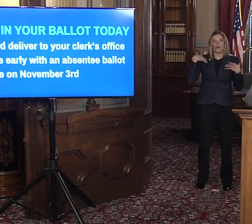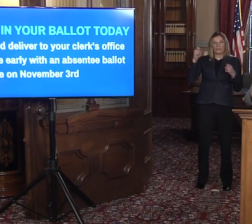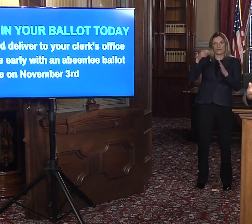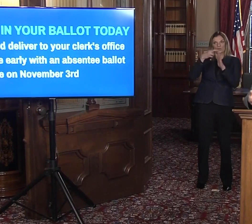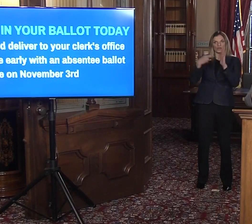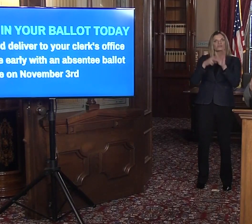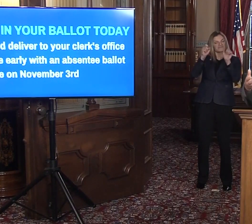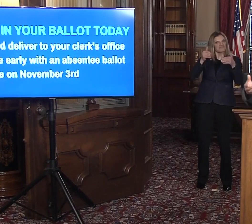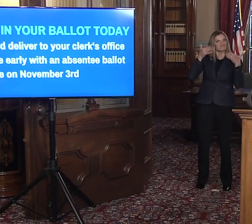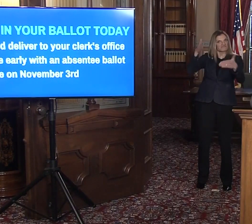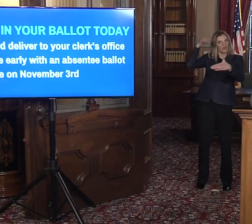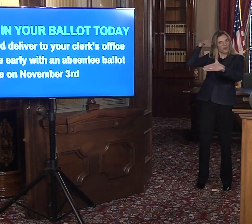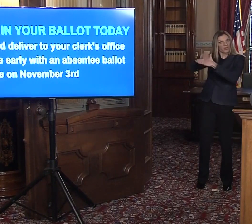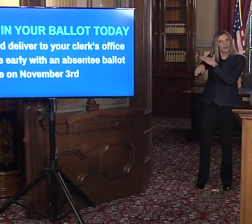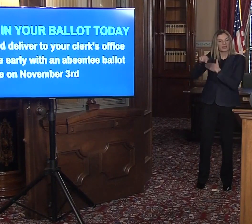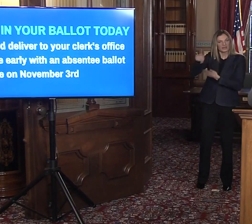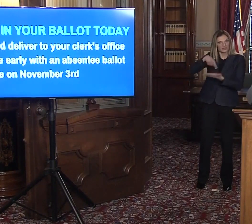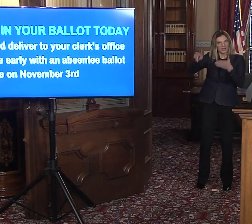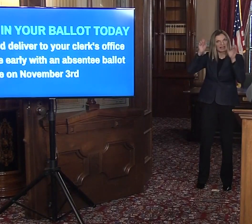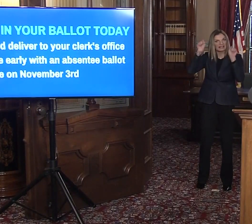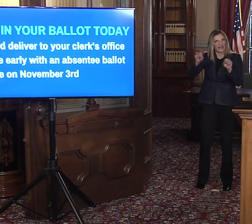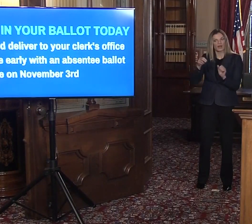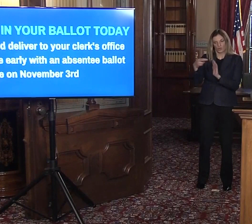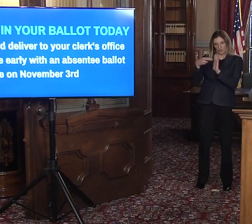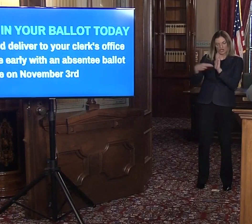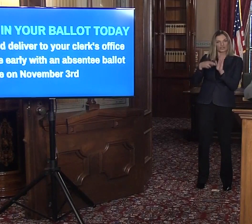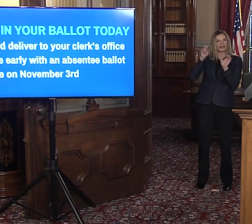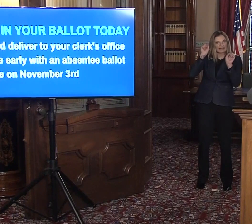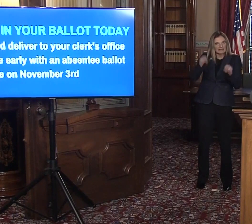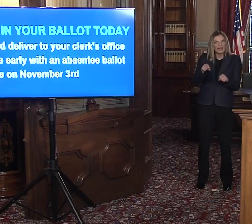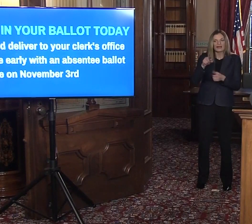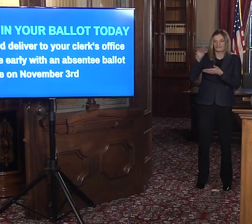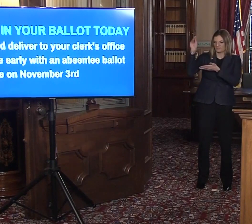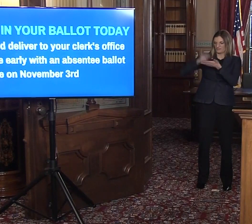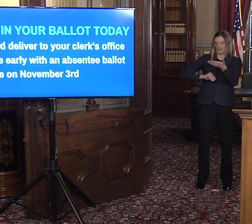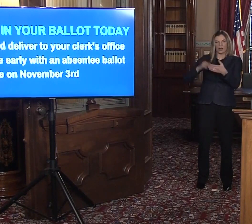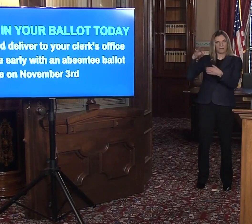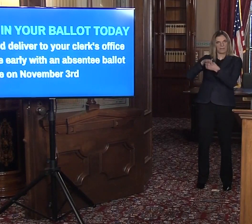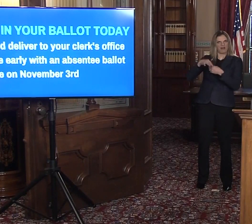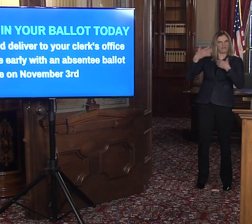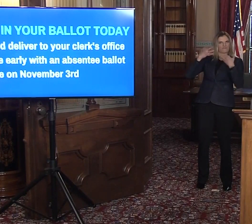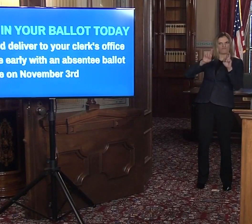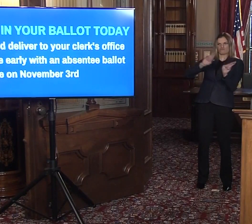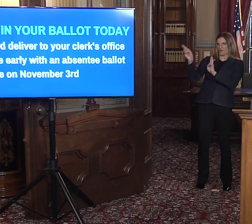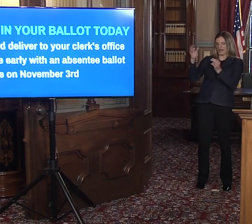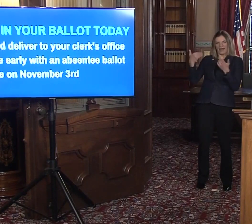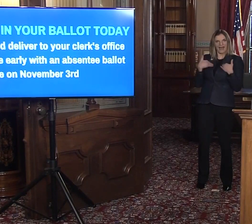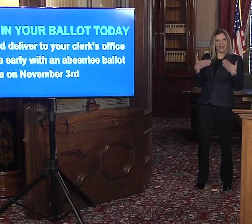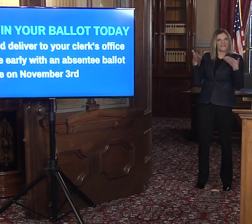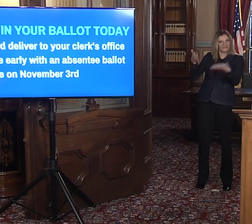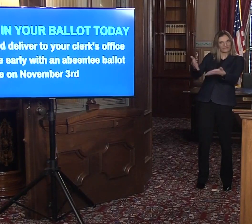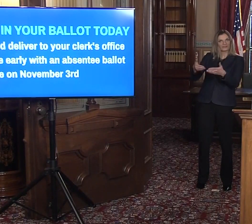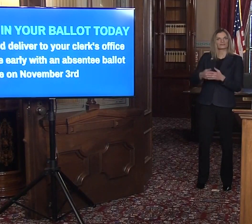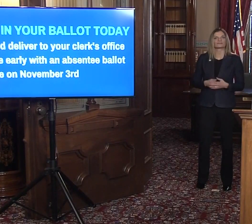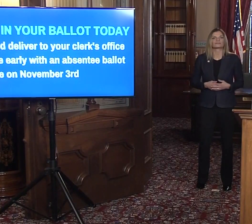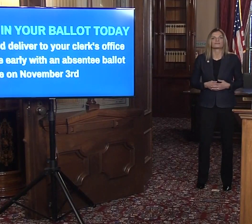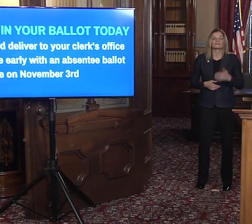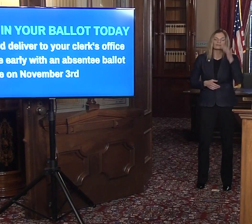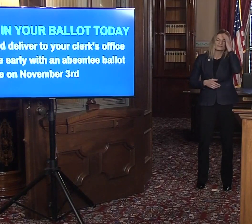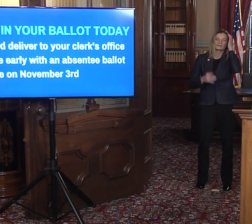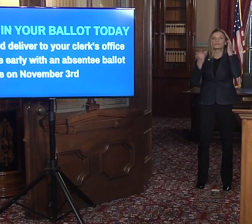go in person this week, register, fill out your ballot all in one stop. To track your